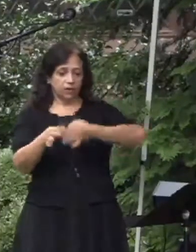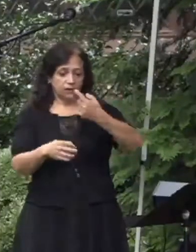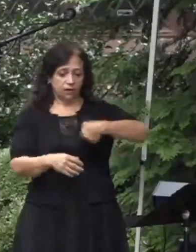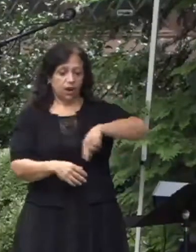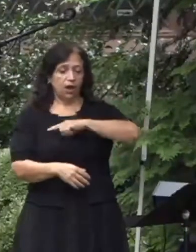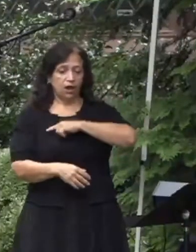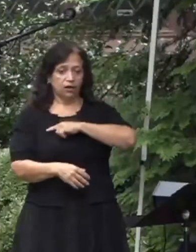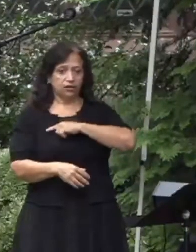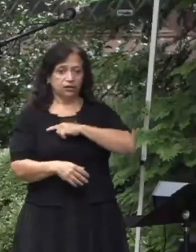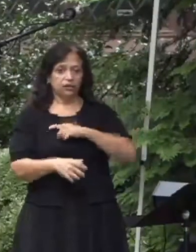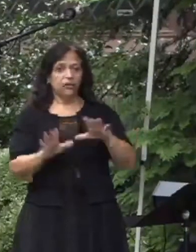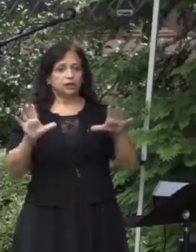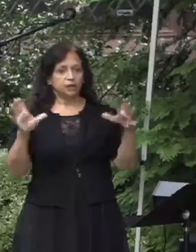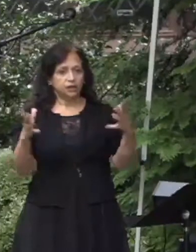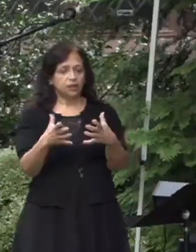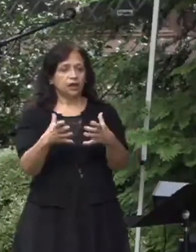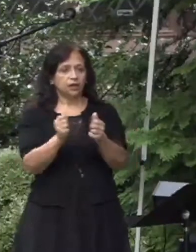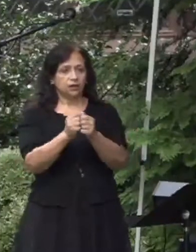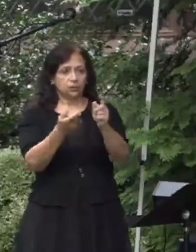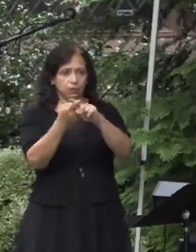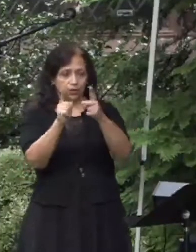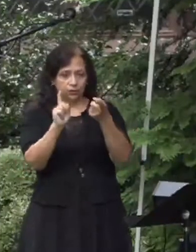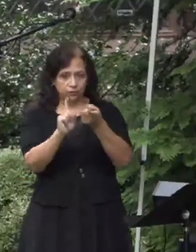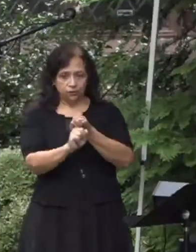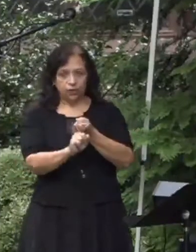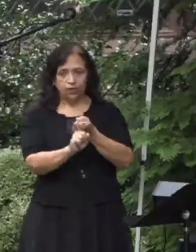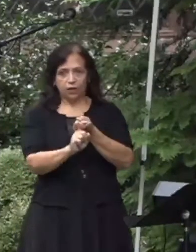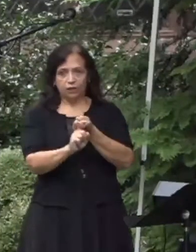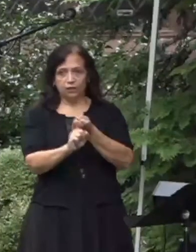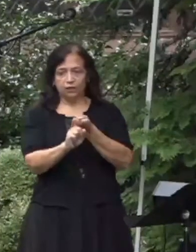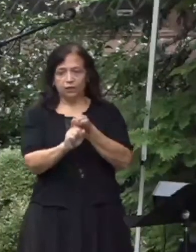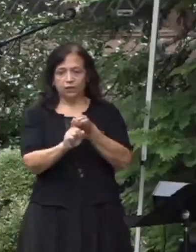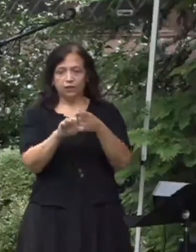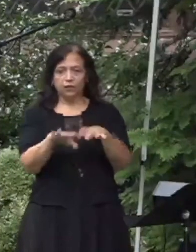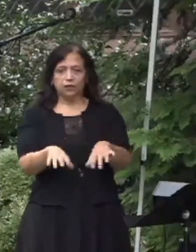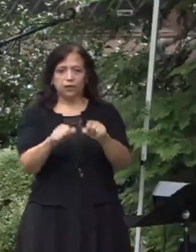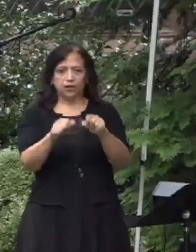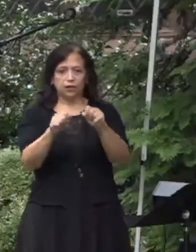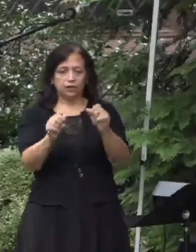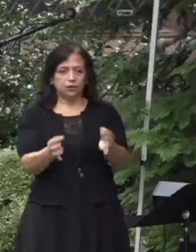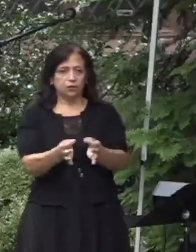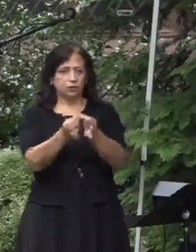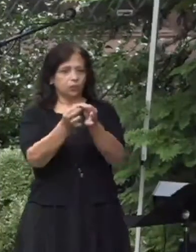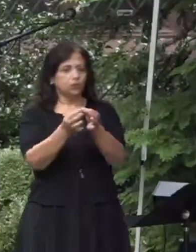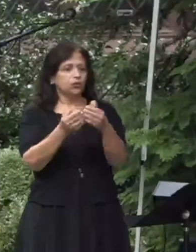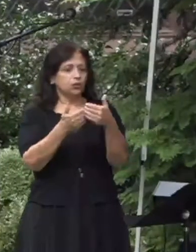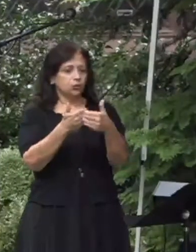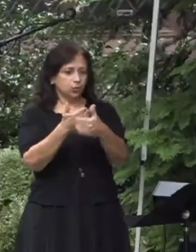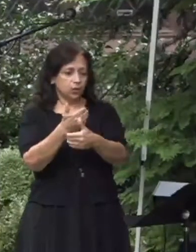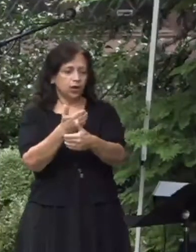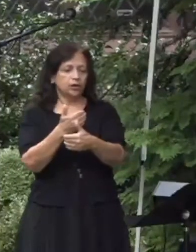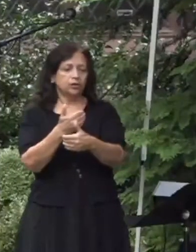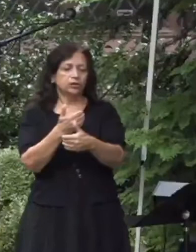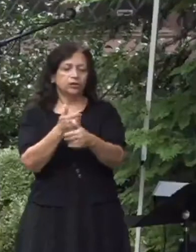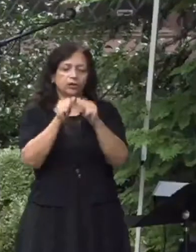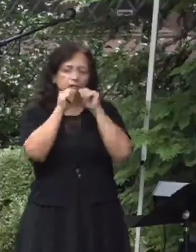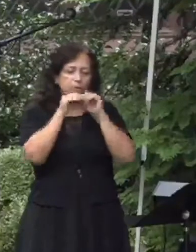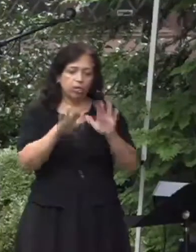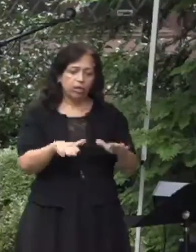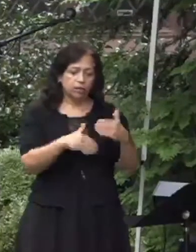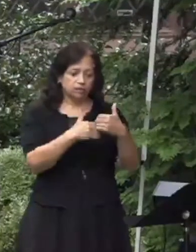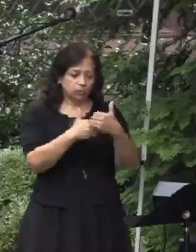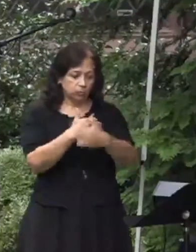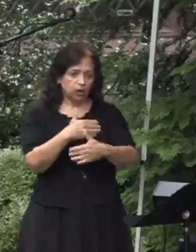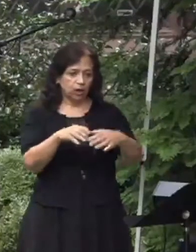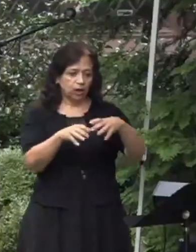he gathered with his friends, they took bread. Jesus blessed it